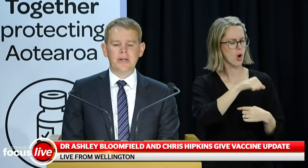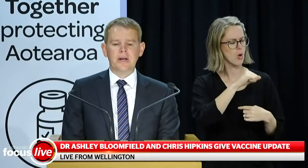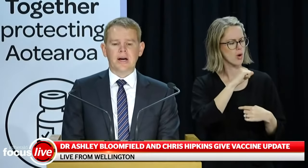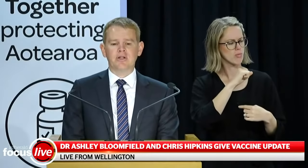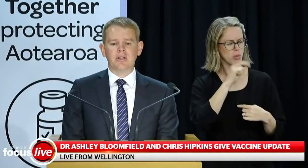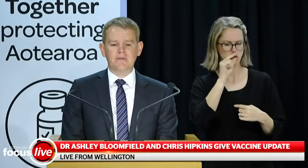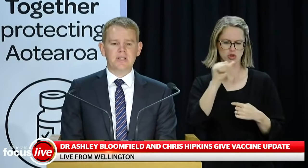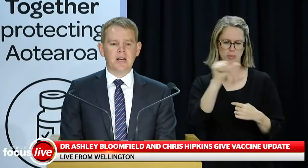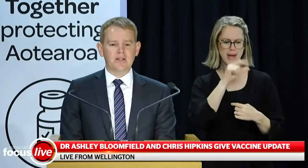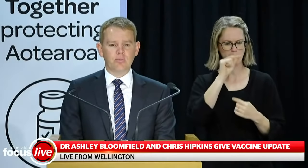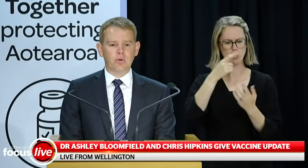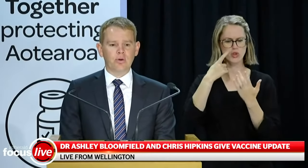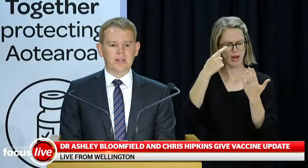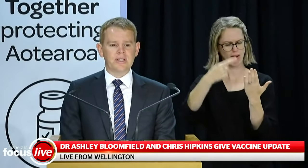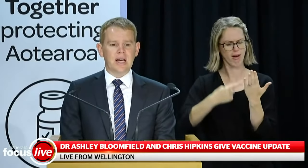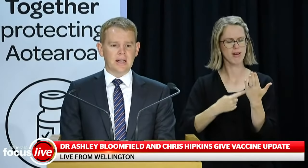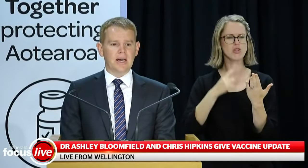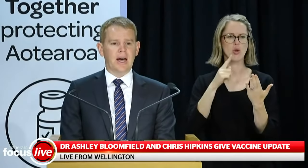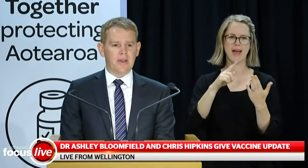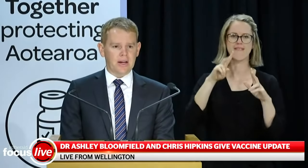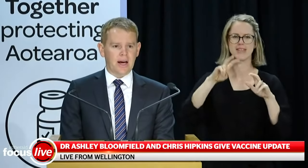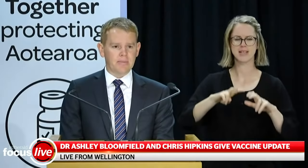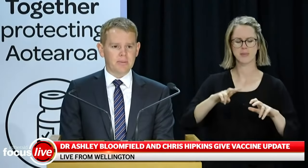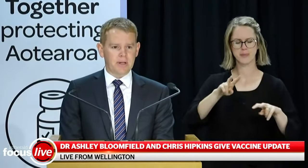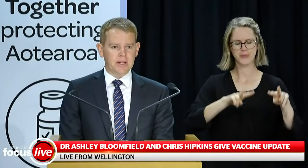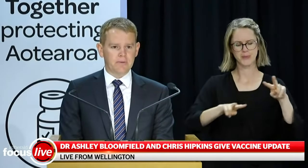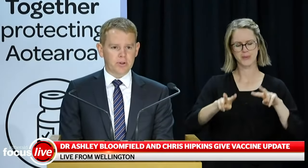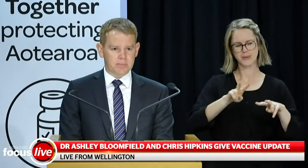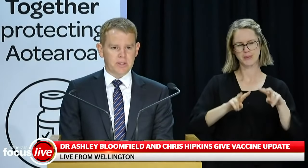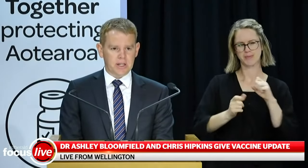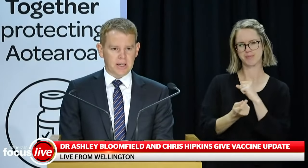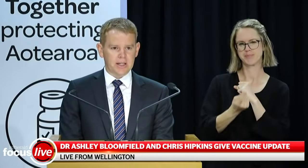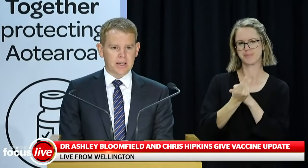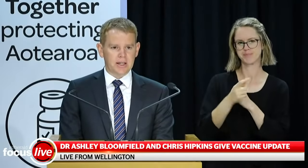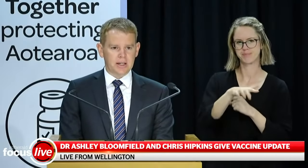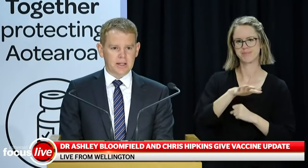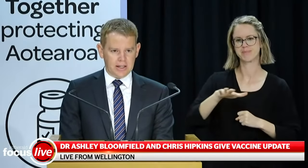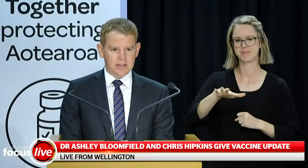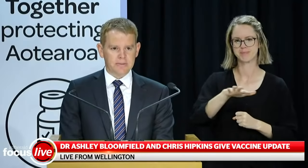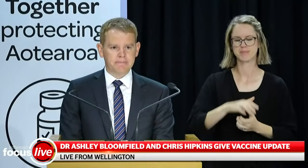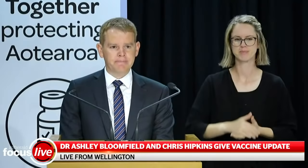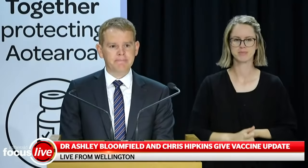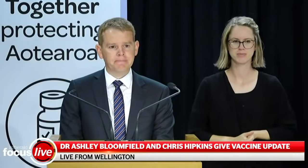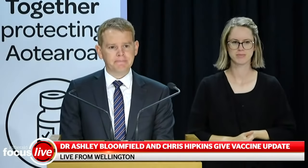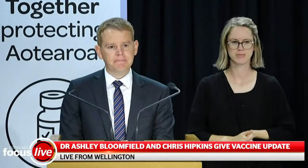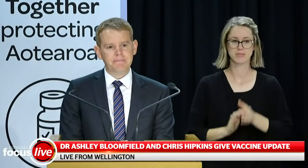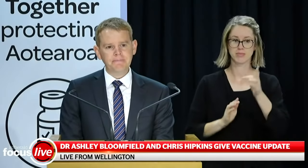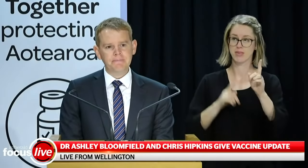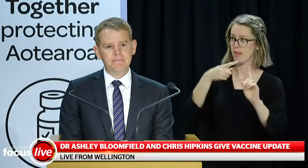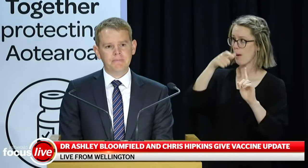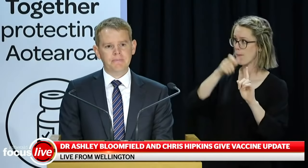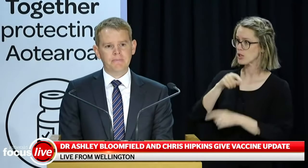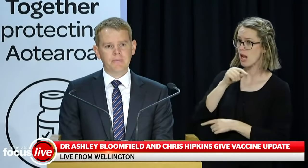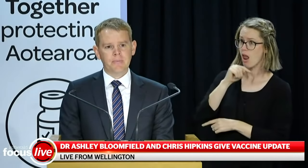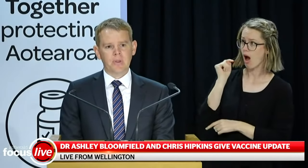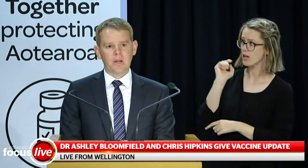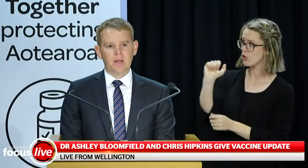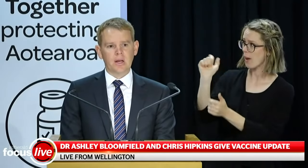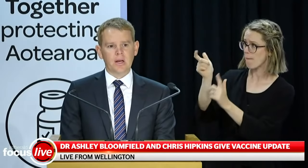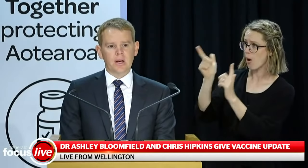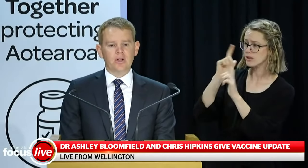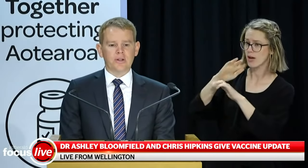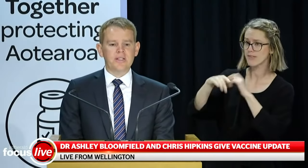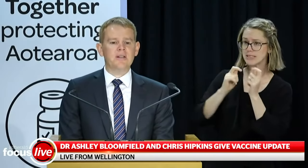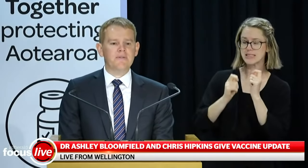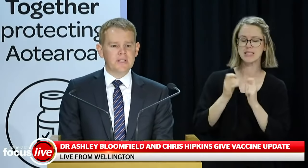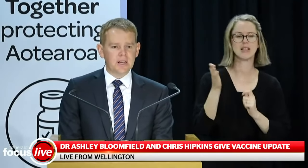or not. So the investigation will look at exactly how that came to be for this particular case. So the person was lying to their employer about being